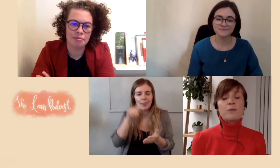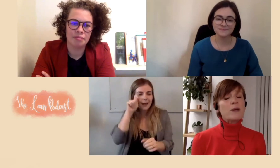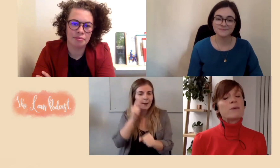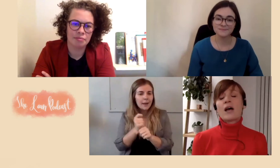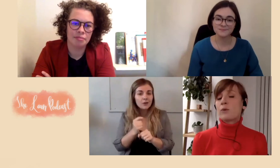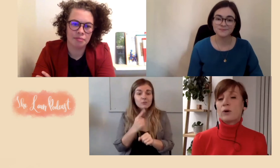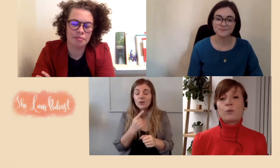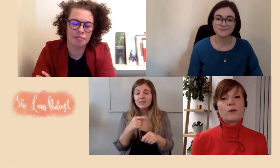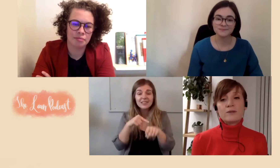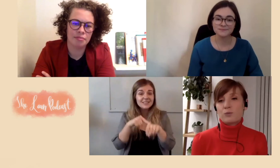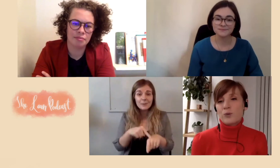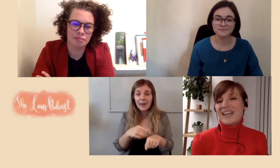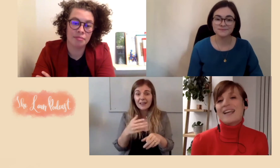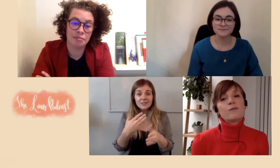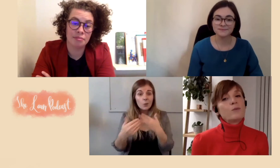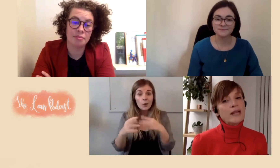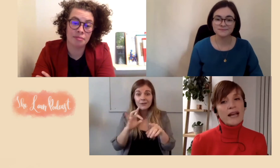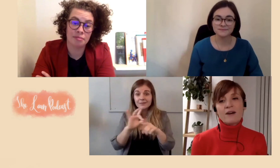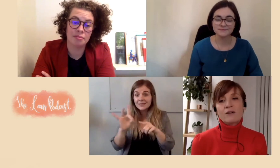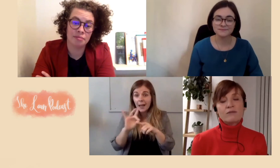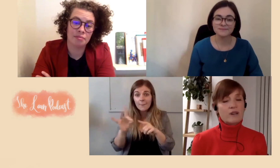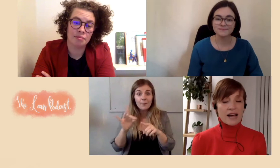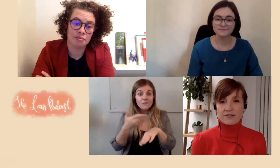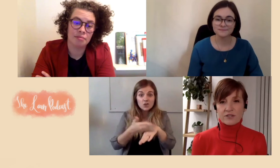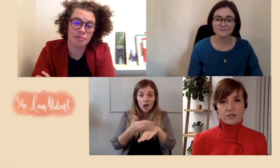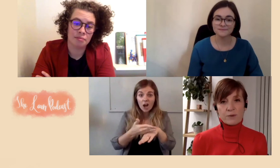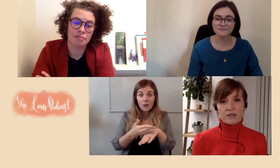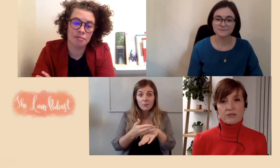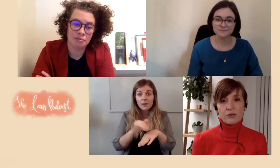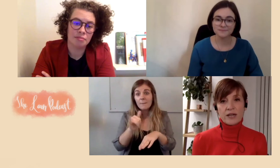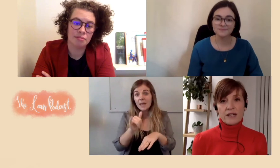differs depending on if we're doing a one-off booking with